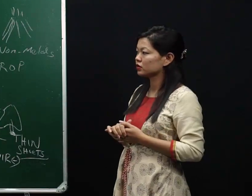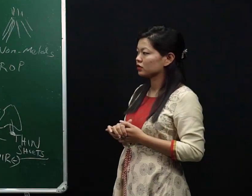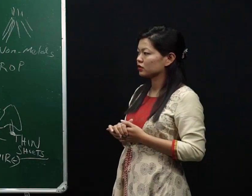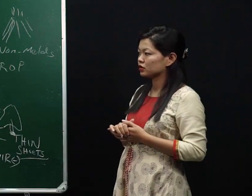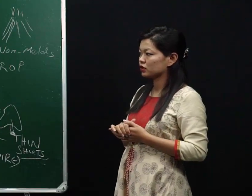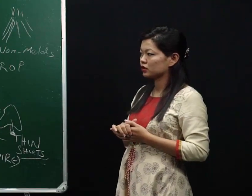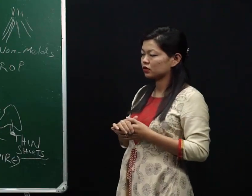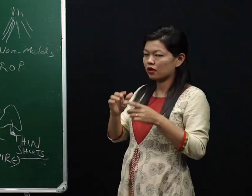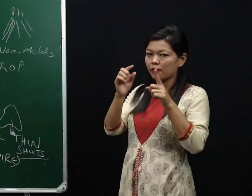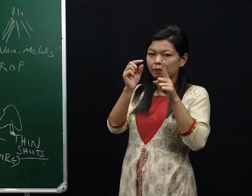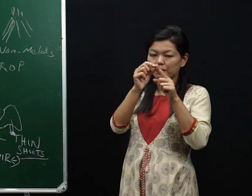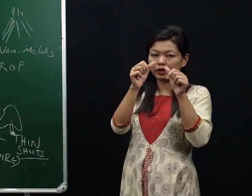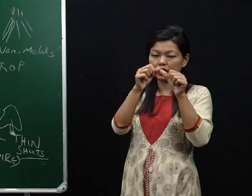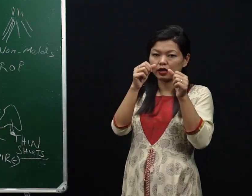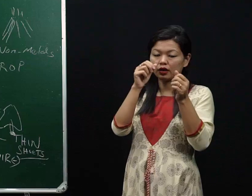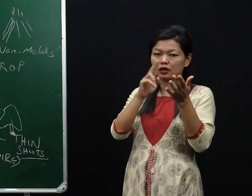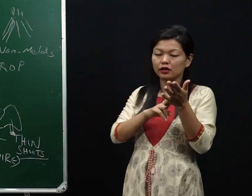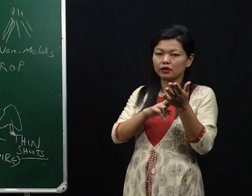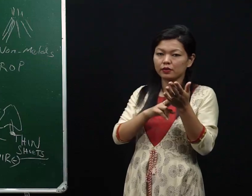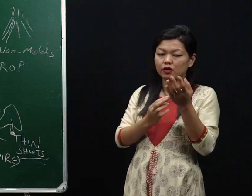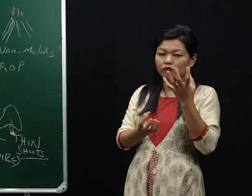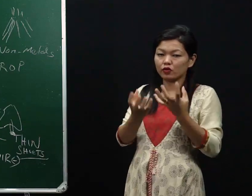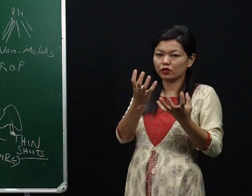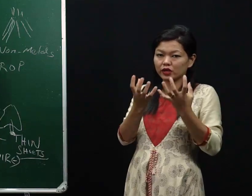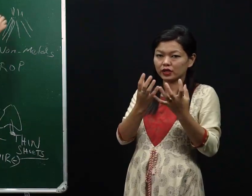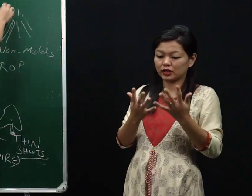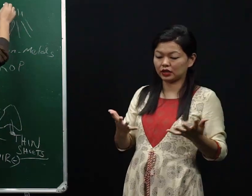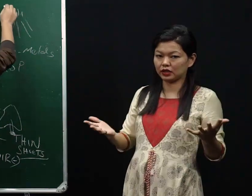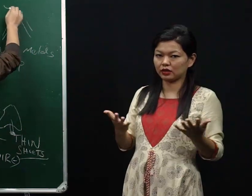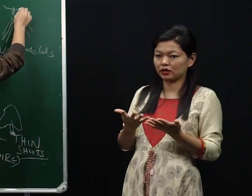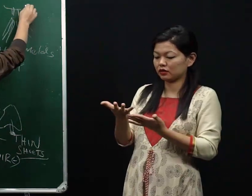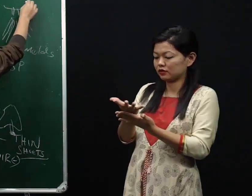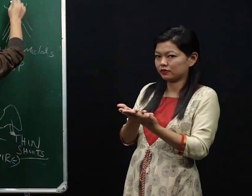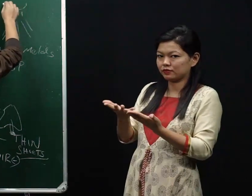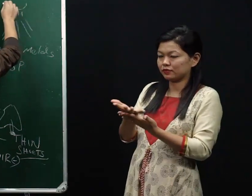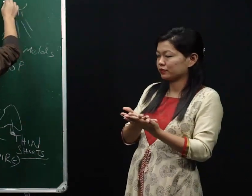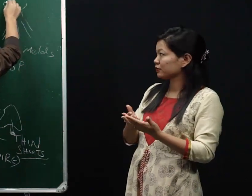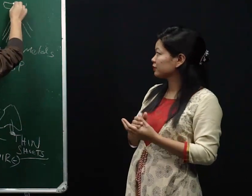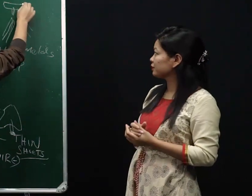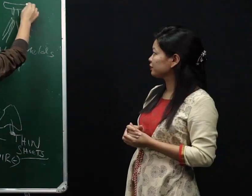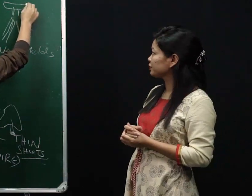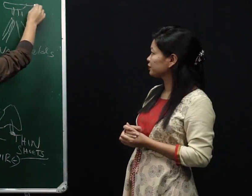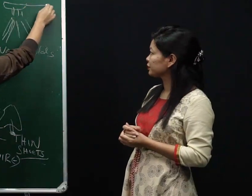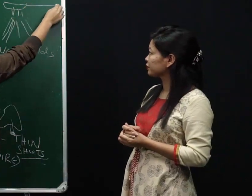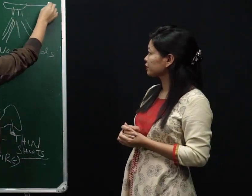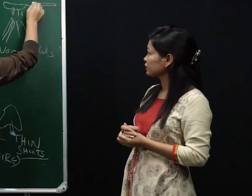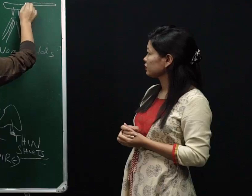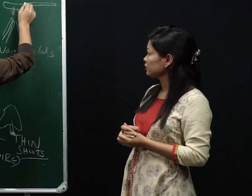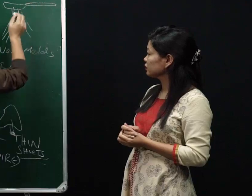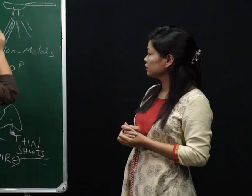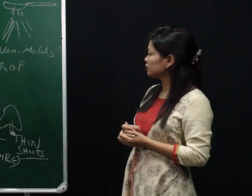okay? Frying pan, let's say this is all made of metal, okay? This is a frying pan, okay? This is a frying